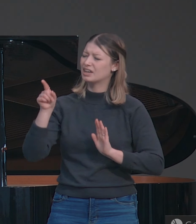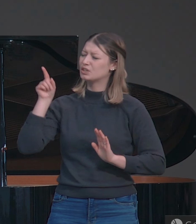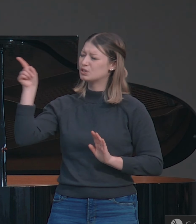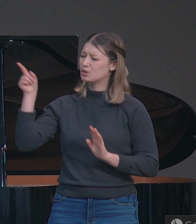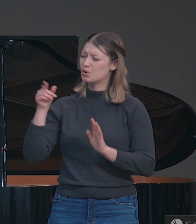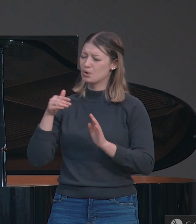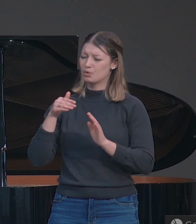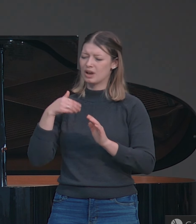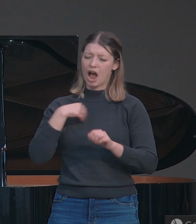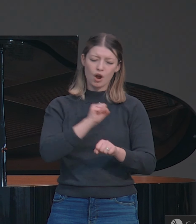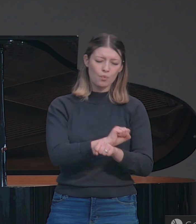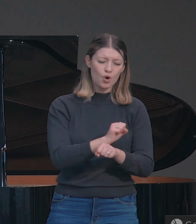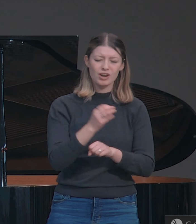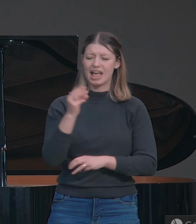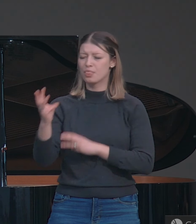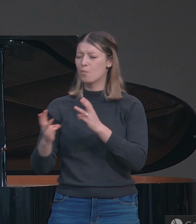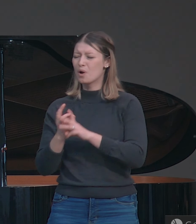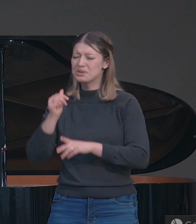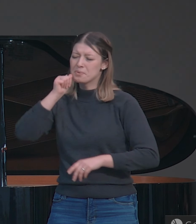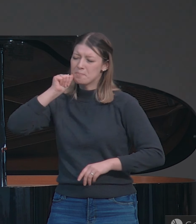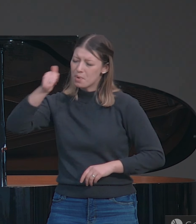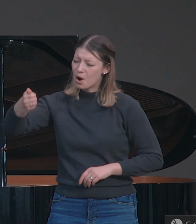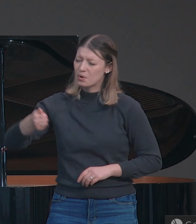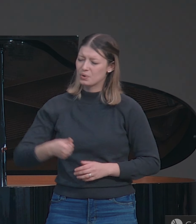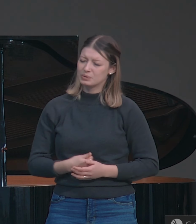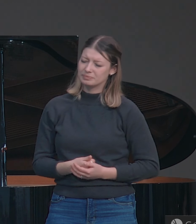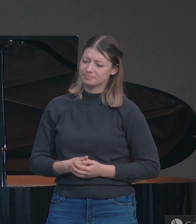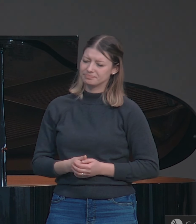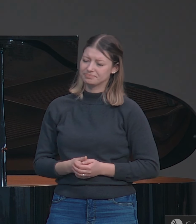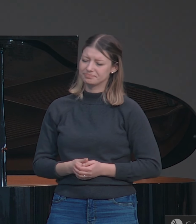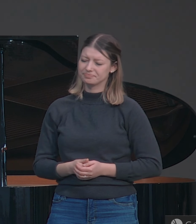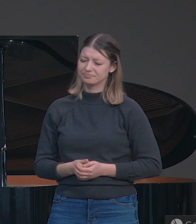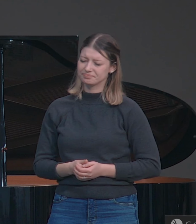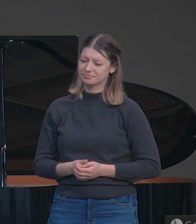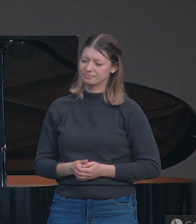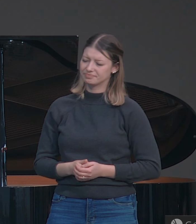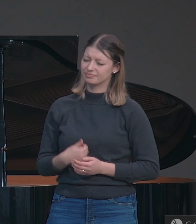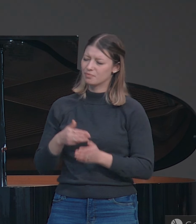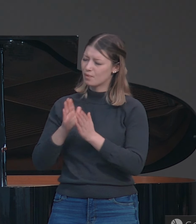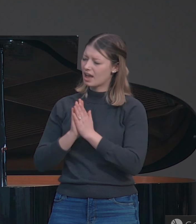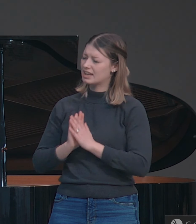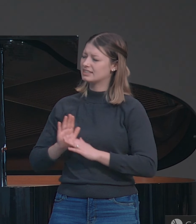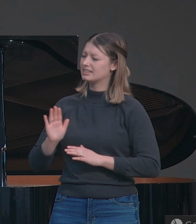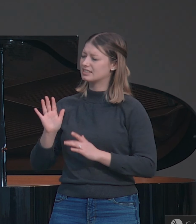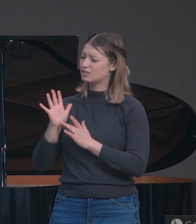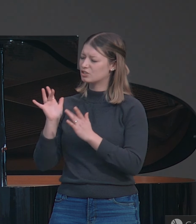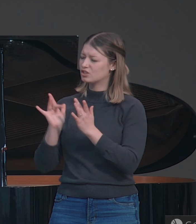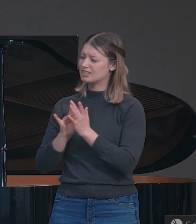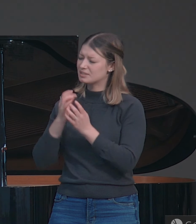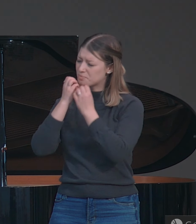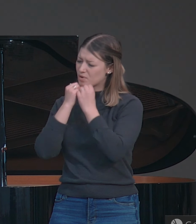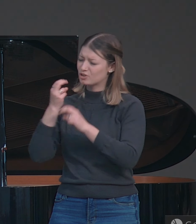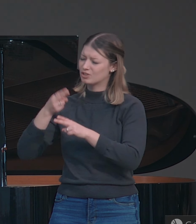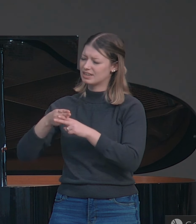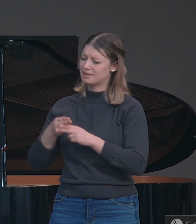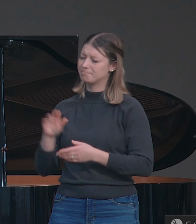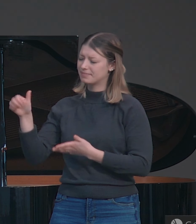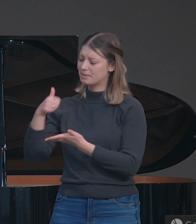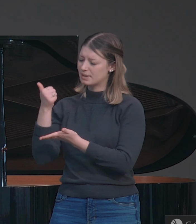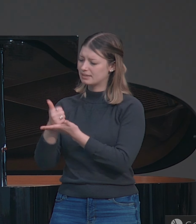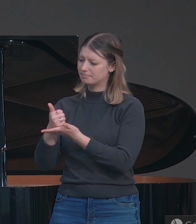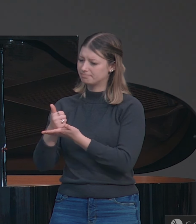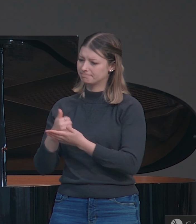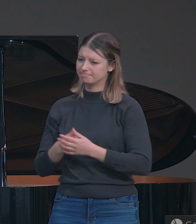world tomorrow. We pray this in Jesus' precious name.